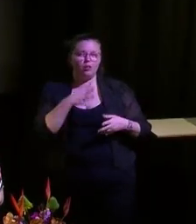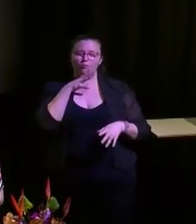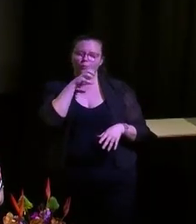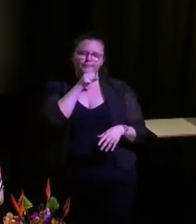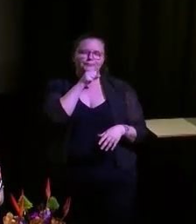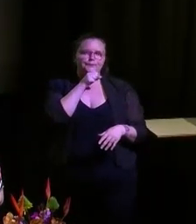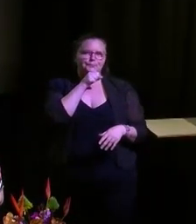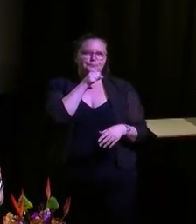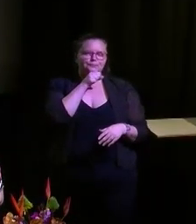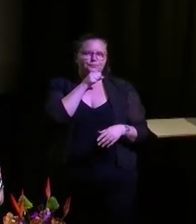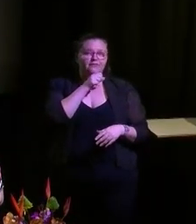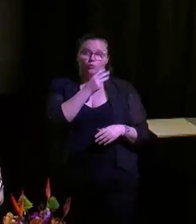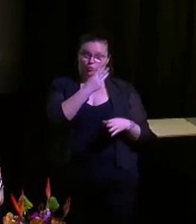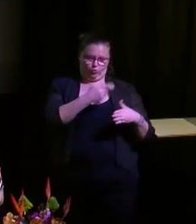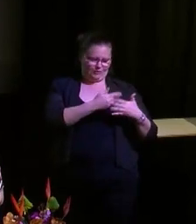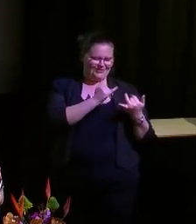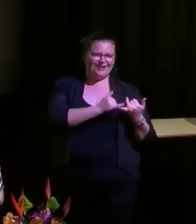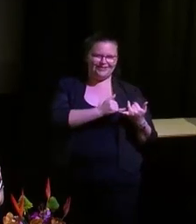3 days and then we reburied him.